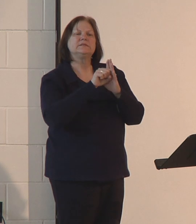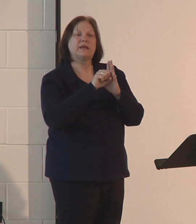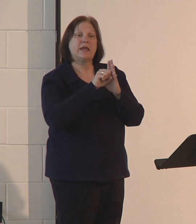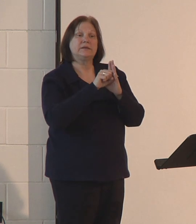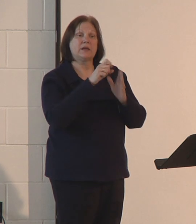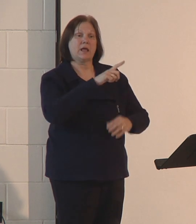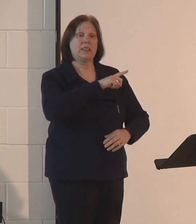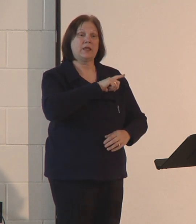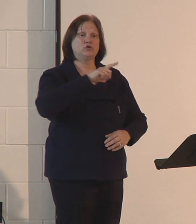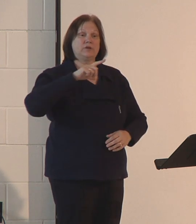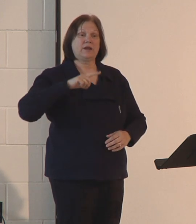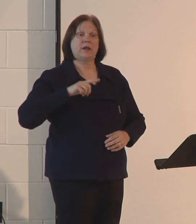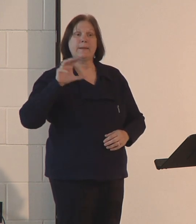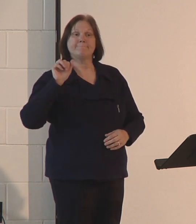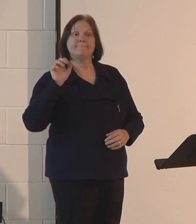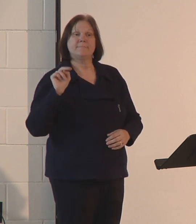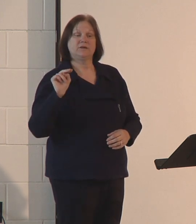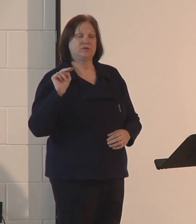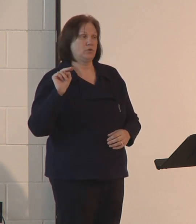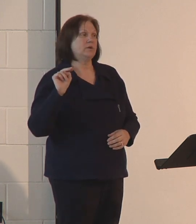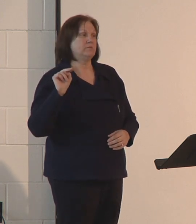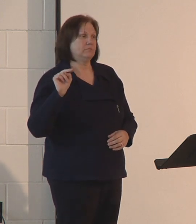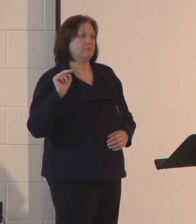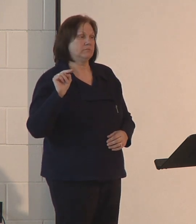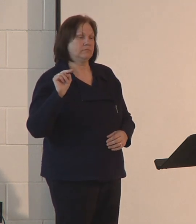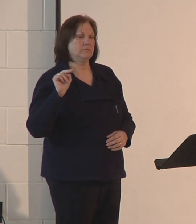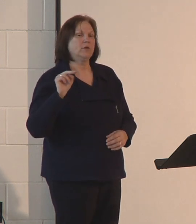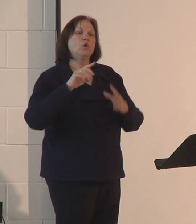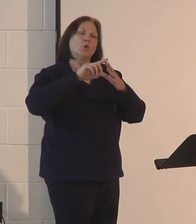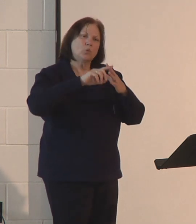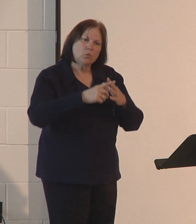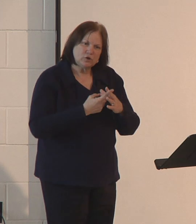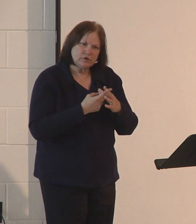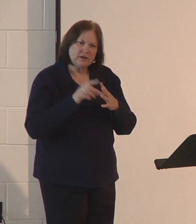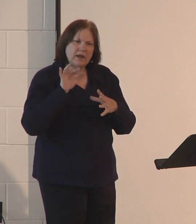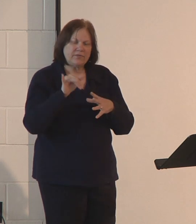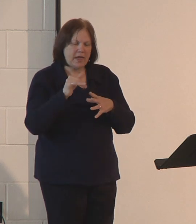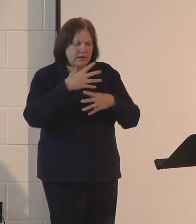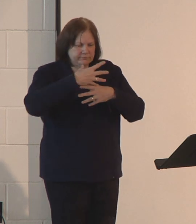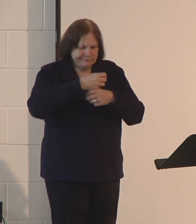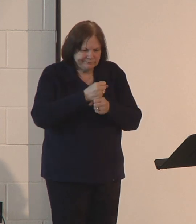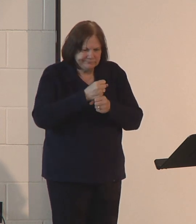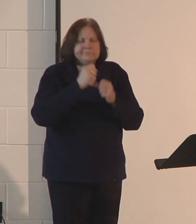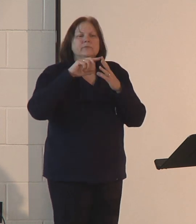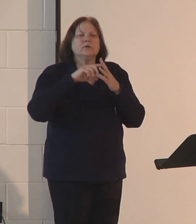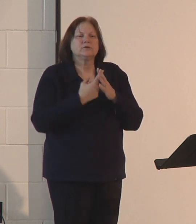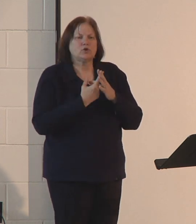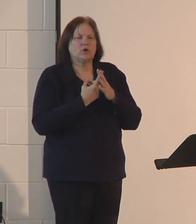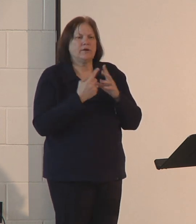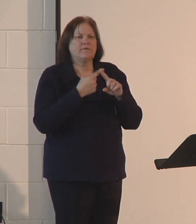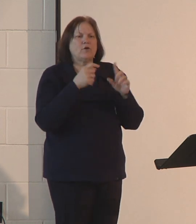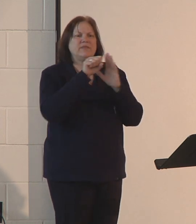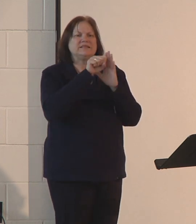legislature, Minnesota state legislature. But originally, it really started from the state